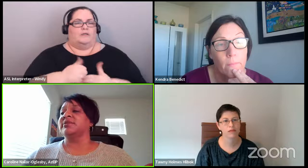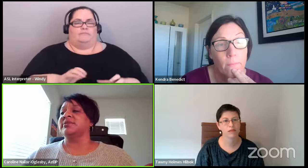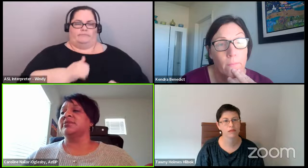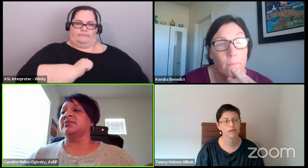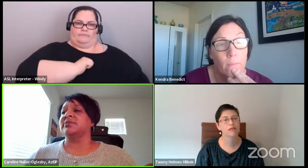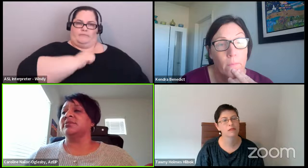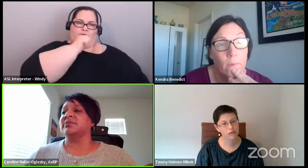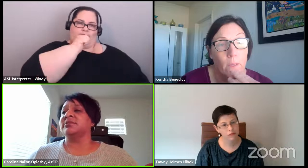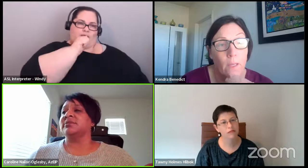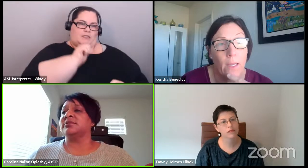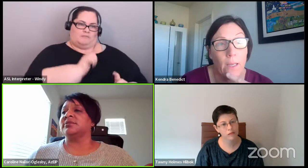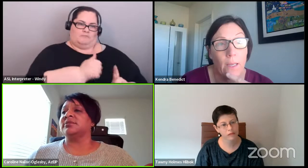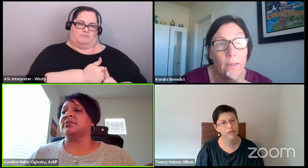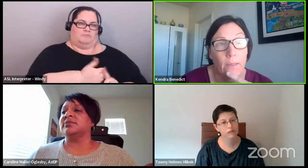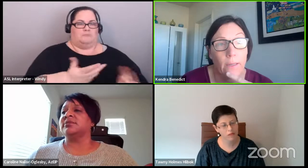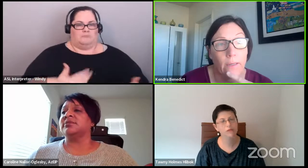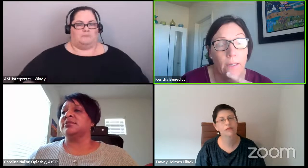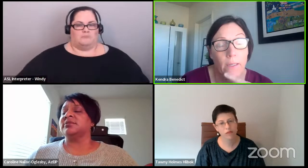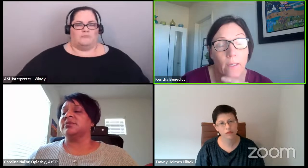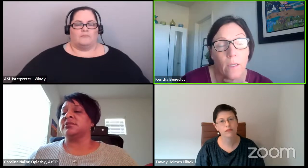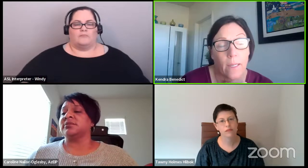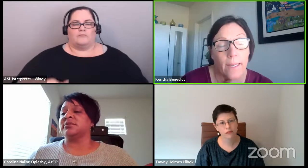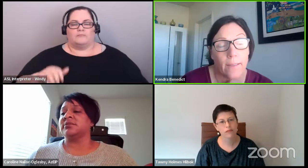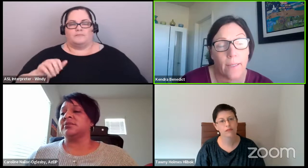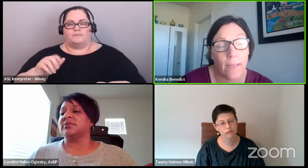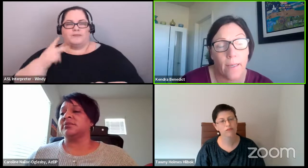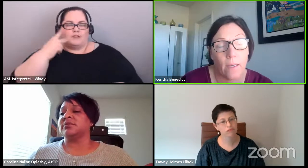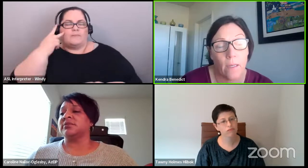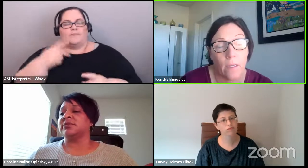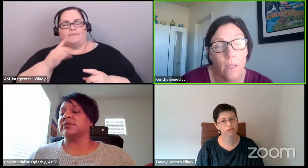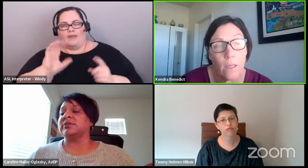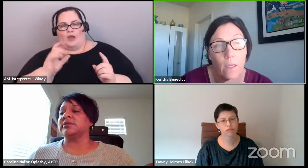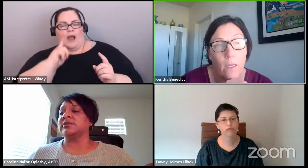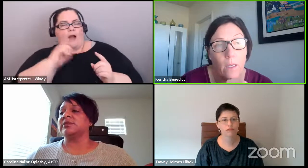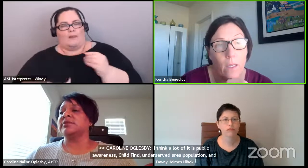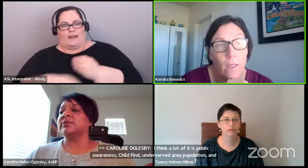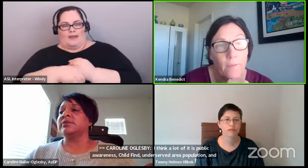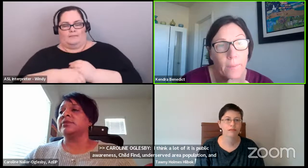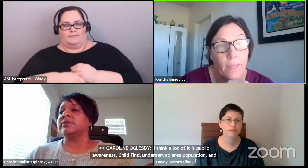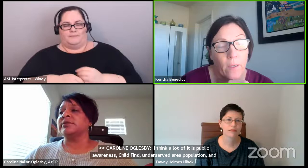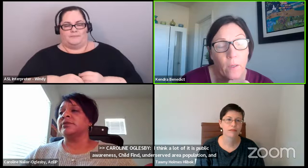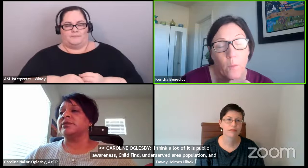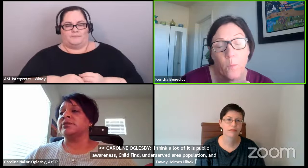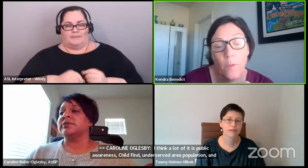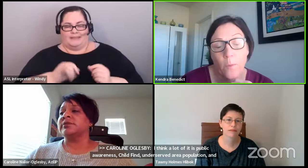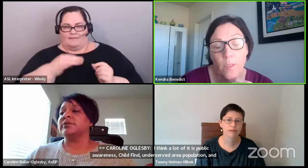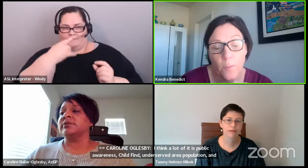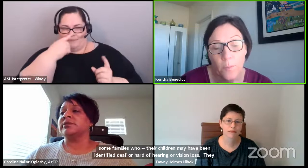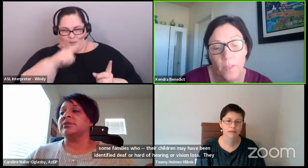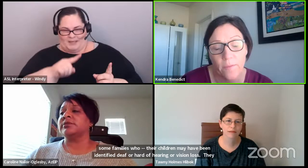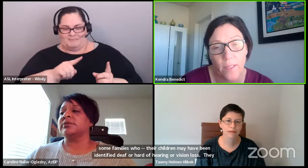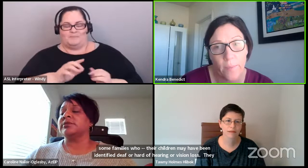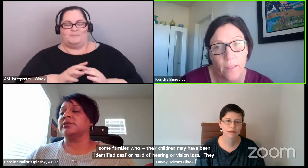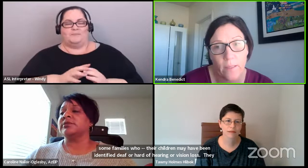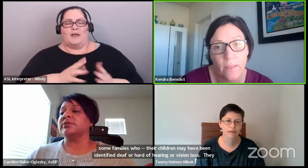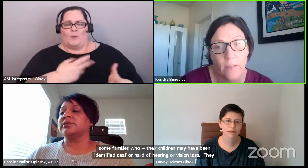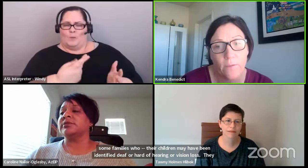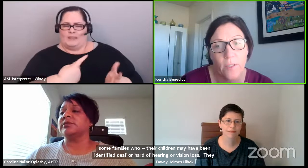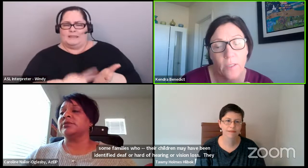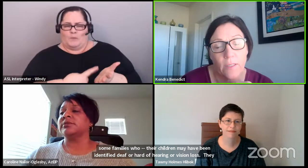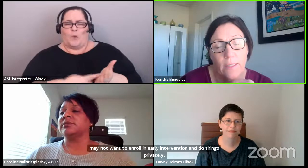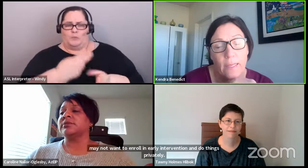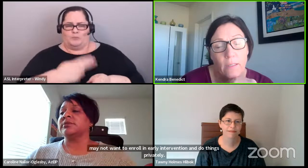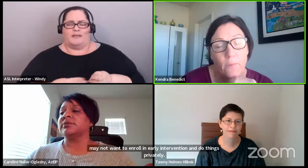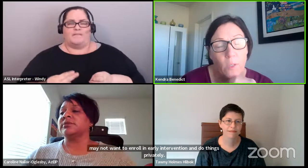privately. And Caroline, I'll add to that, if I may, and we spoke briefly about this